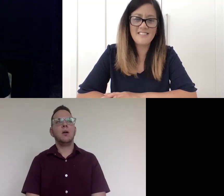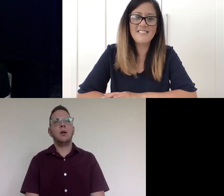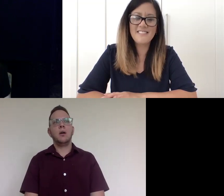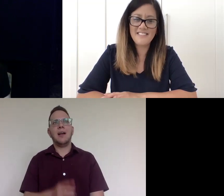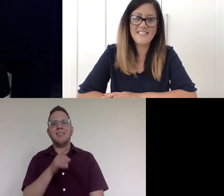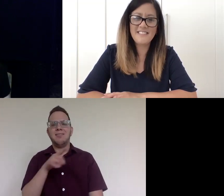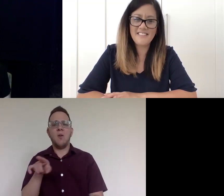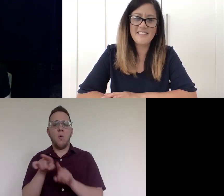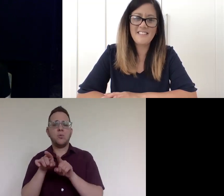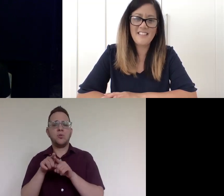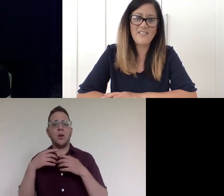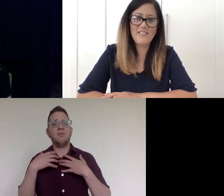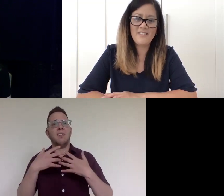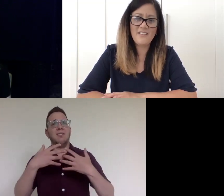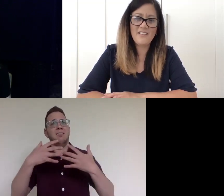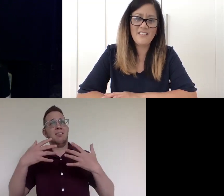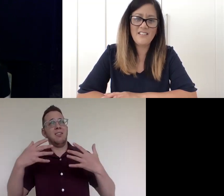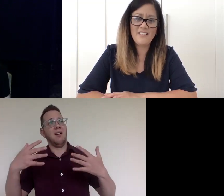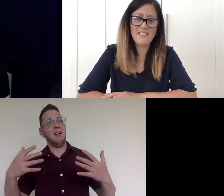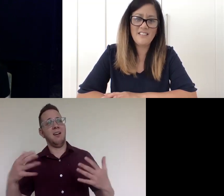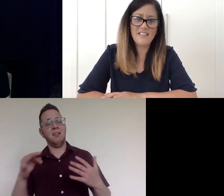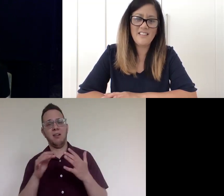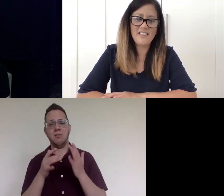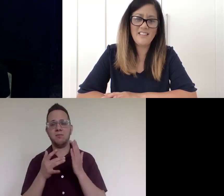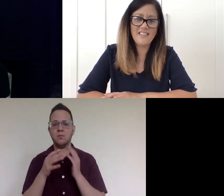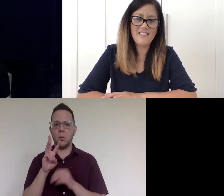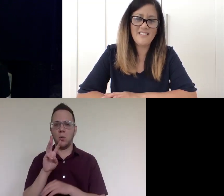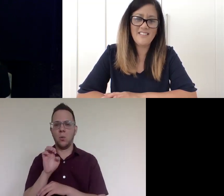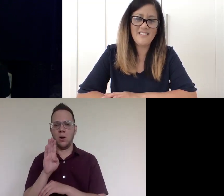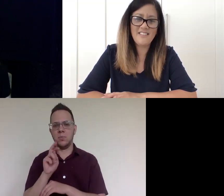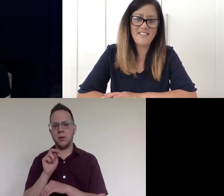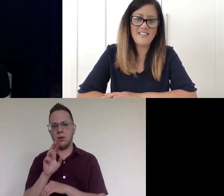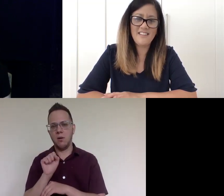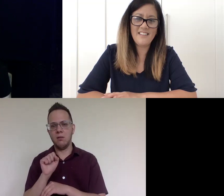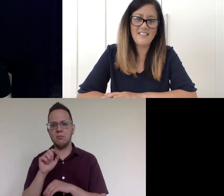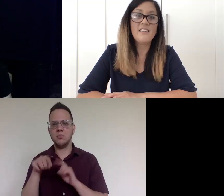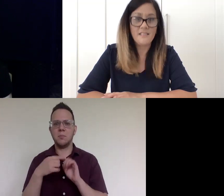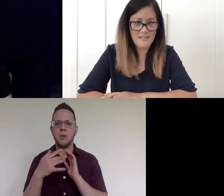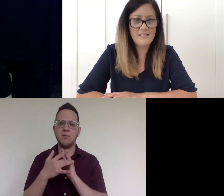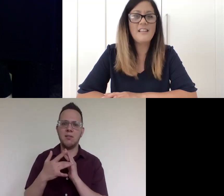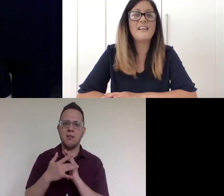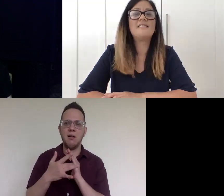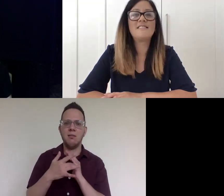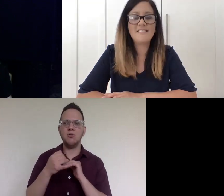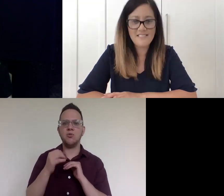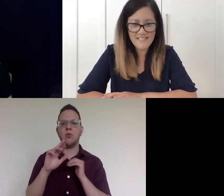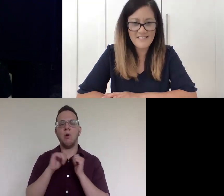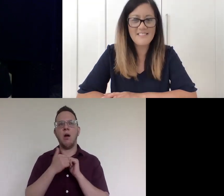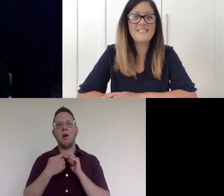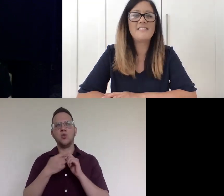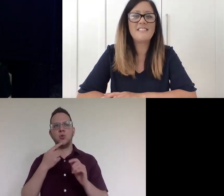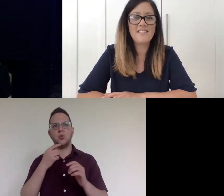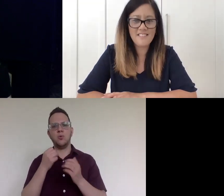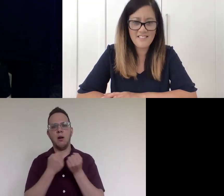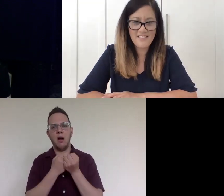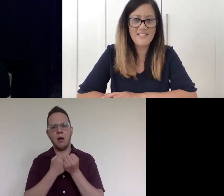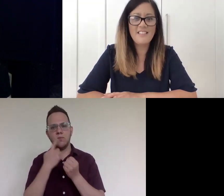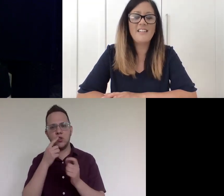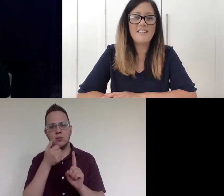good to hear their stories. And also there are a lot of webinars about technologies that you can use.